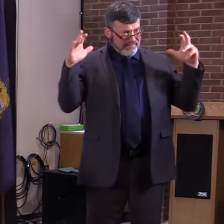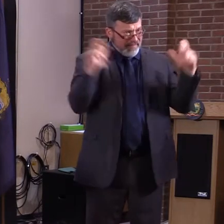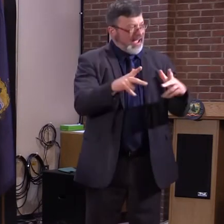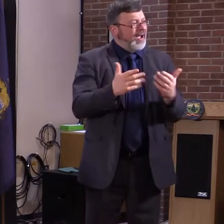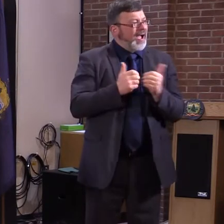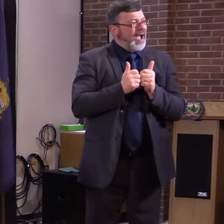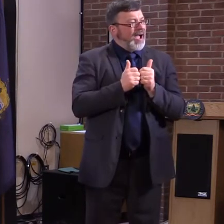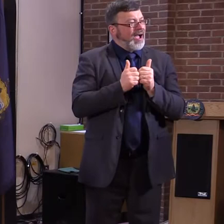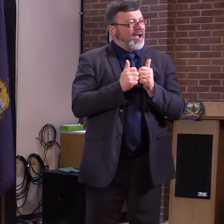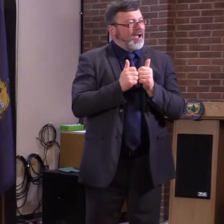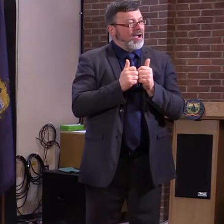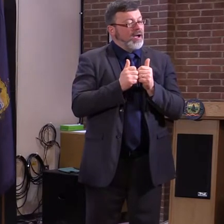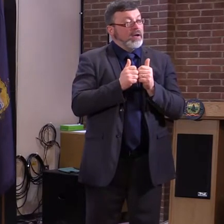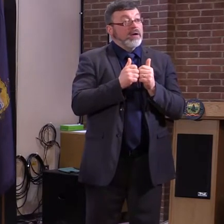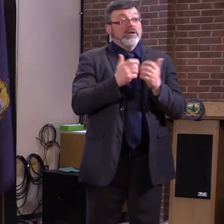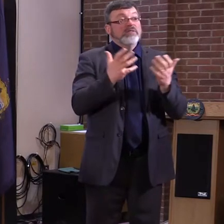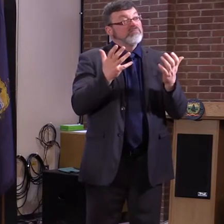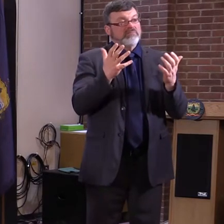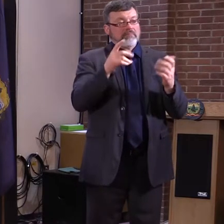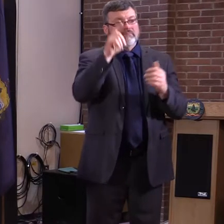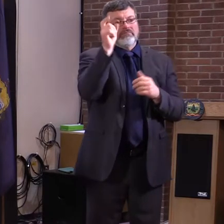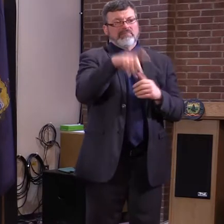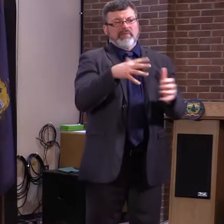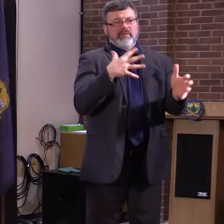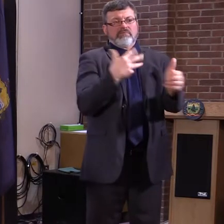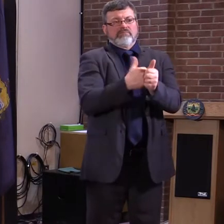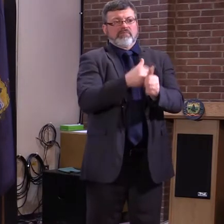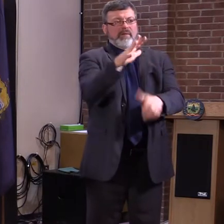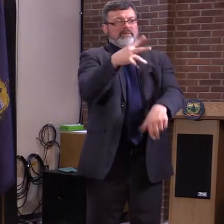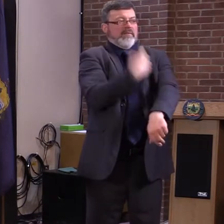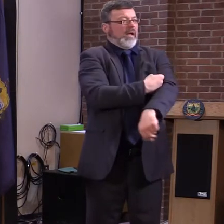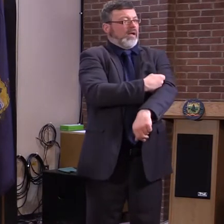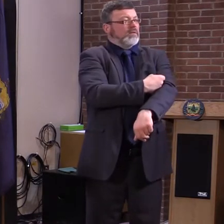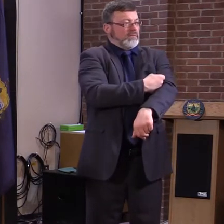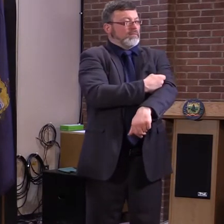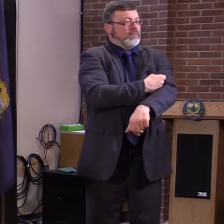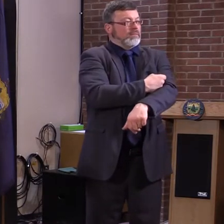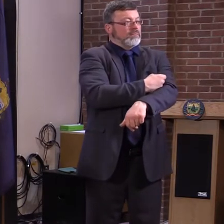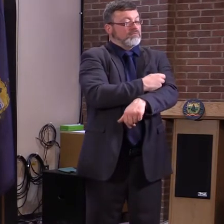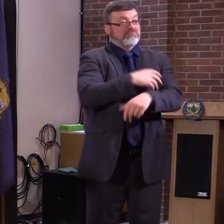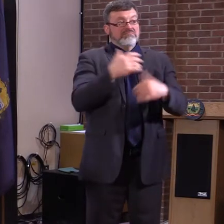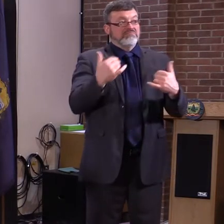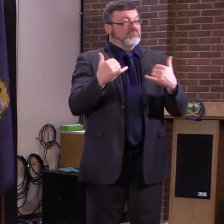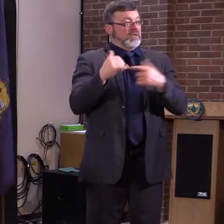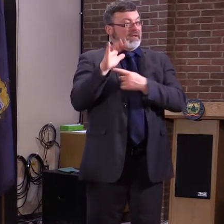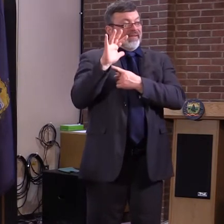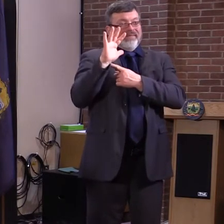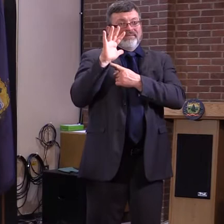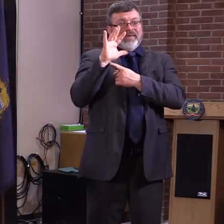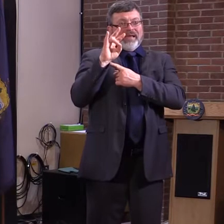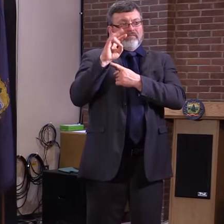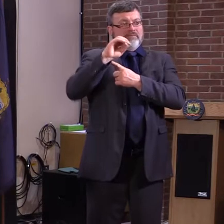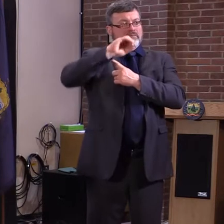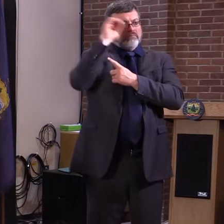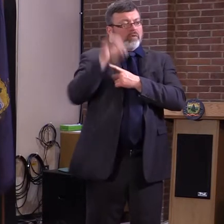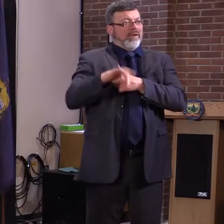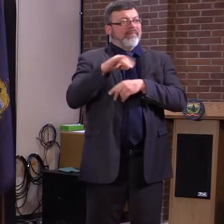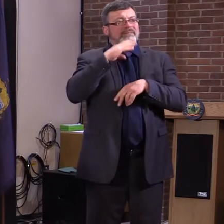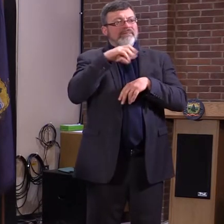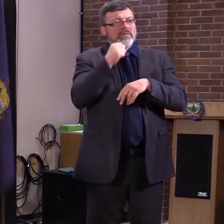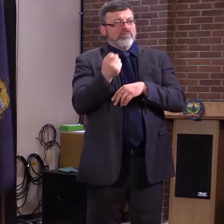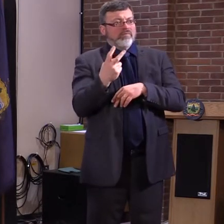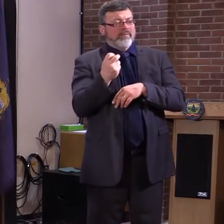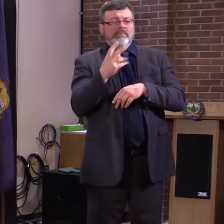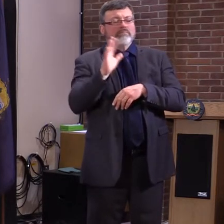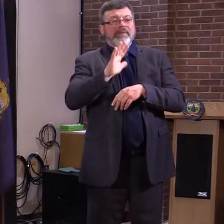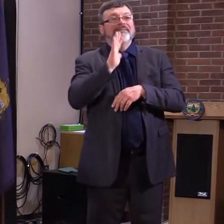vaccines. As of today, 57% of Vermonters 5 and older are up to date. We know it's